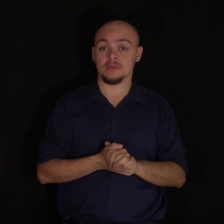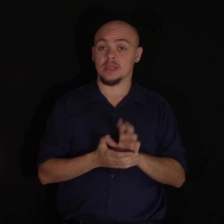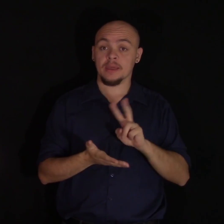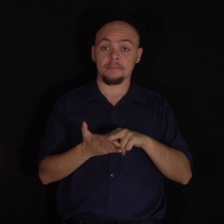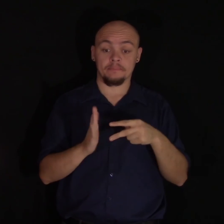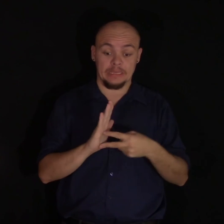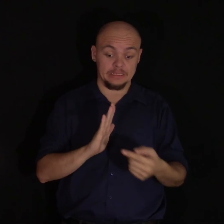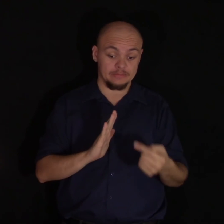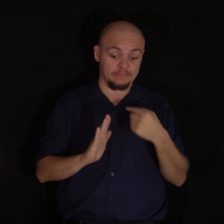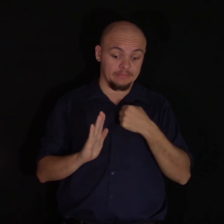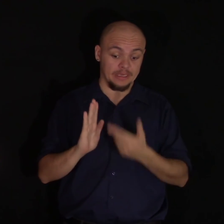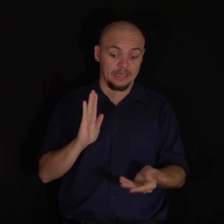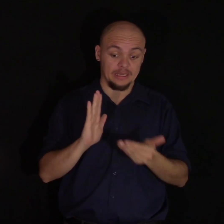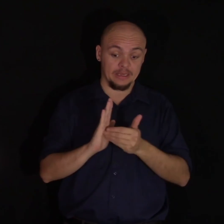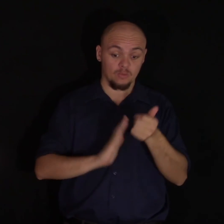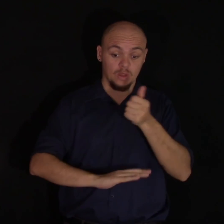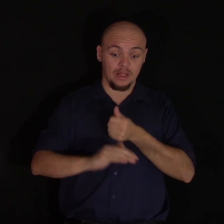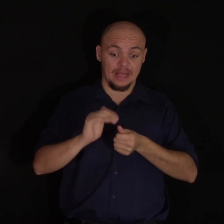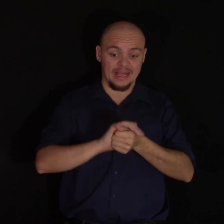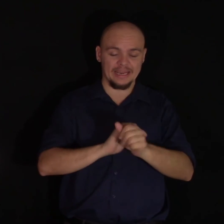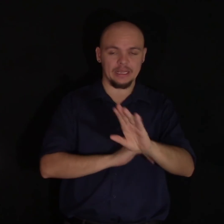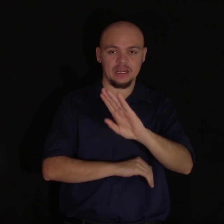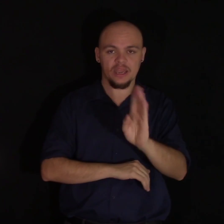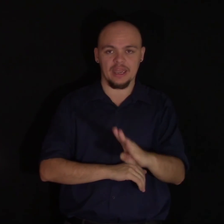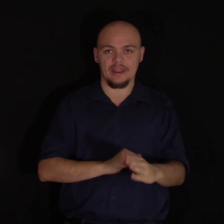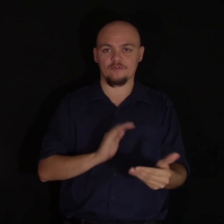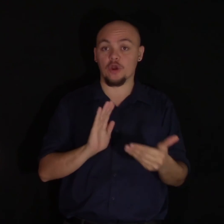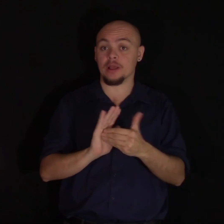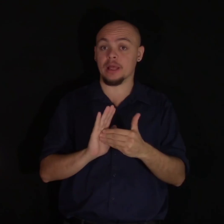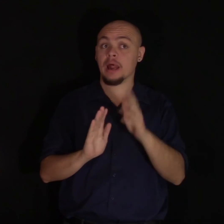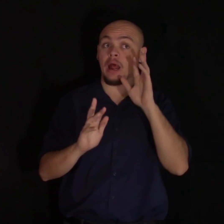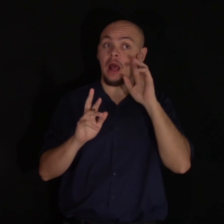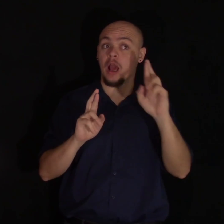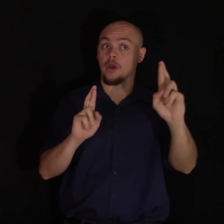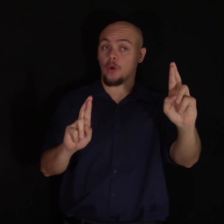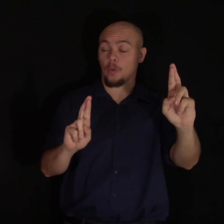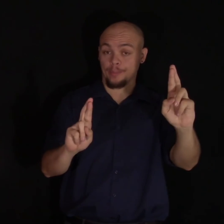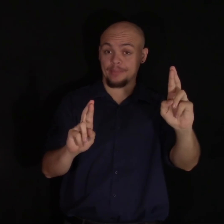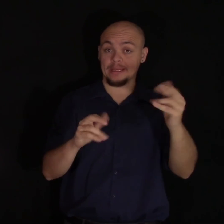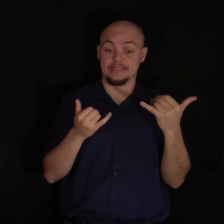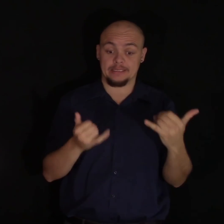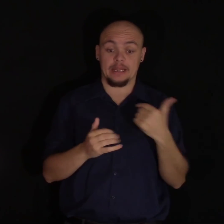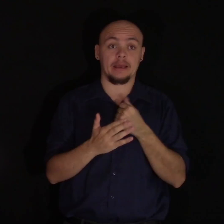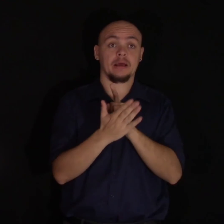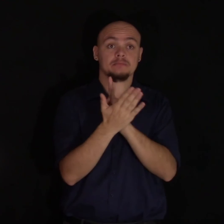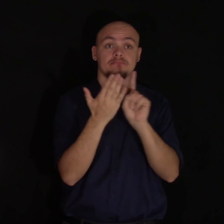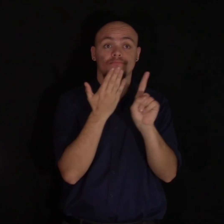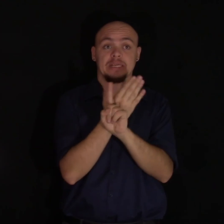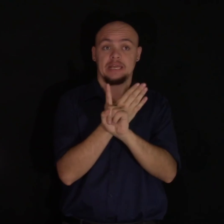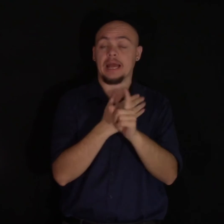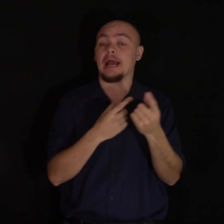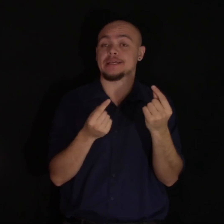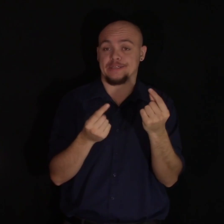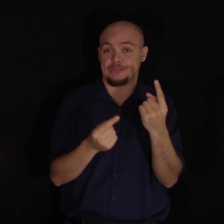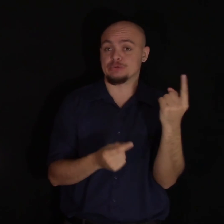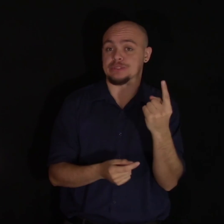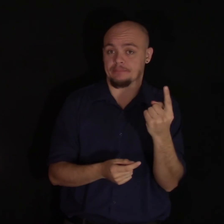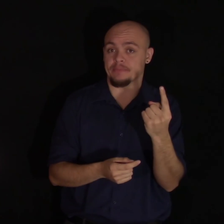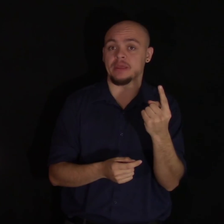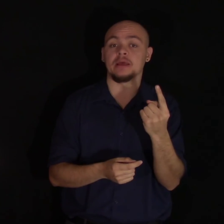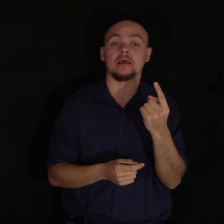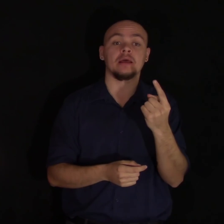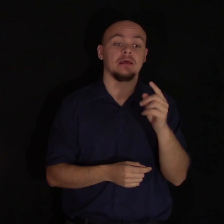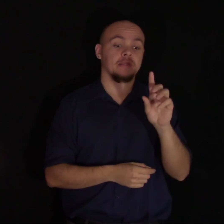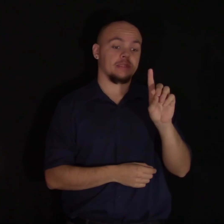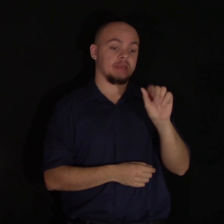hide again. And I hope that by coming out today, I can do something to change the